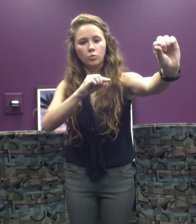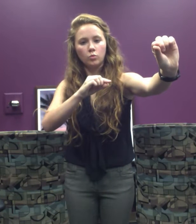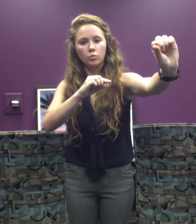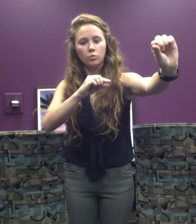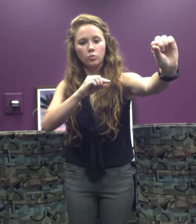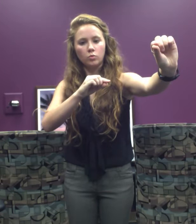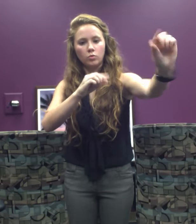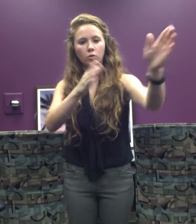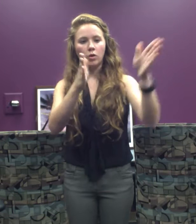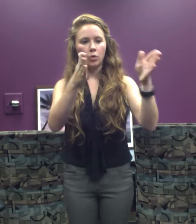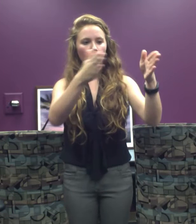narrower,